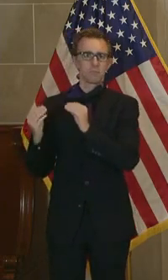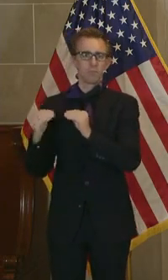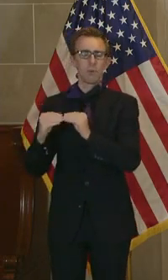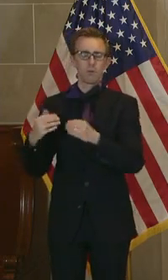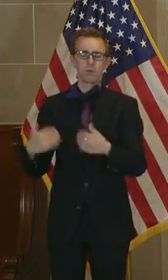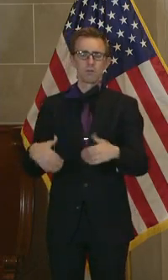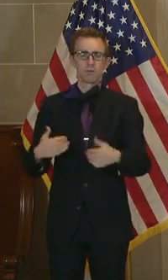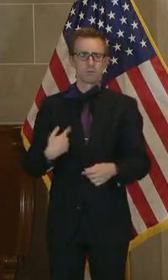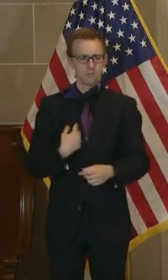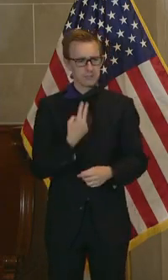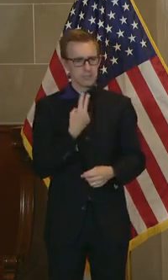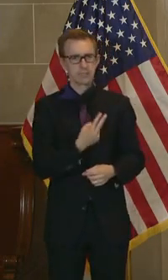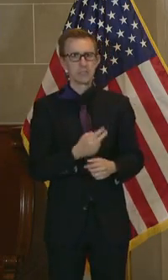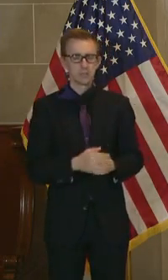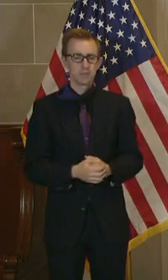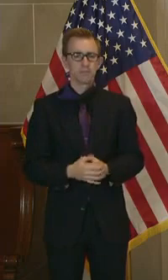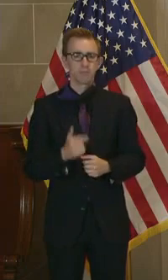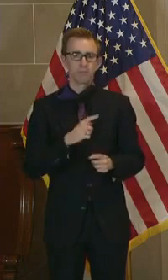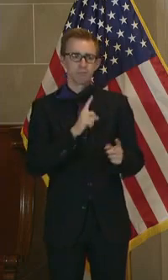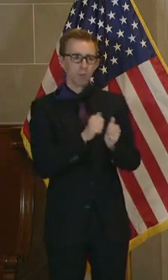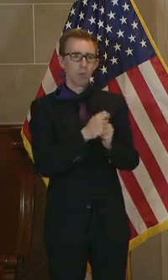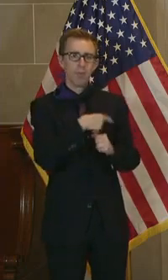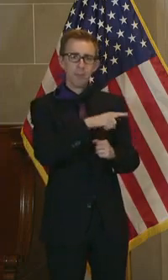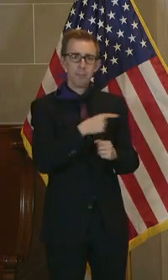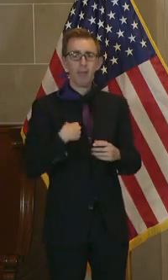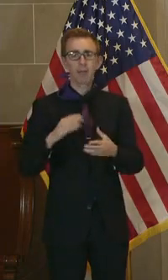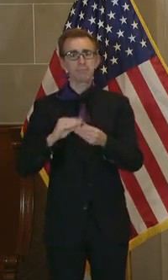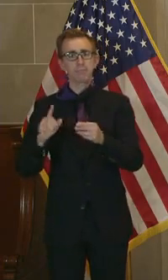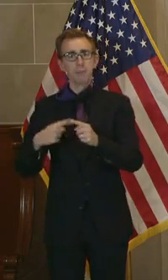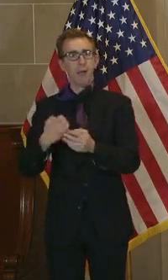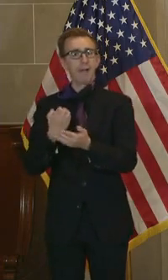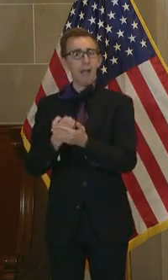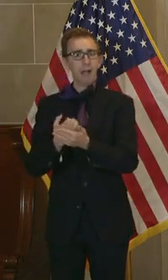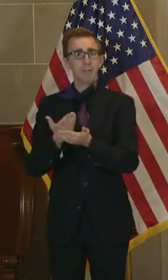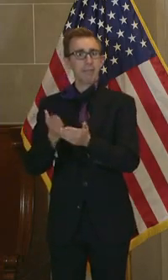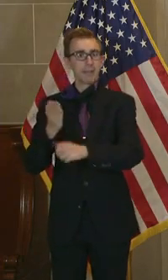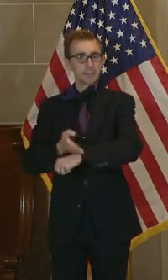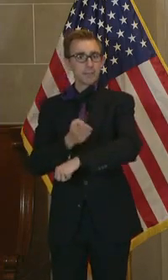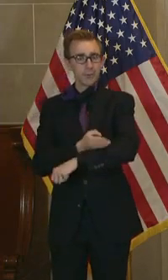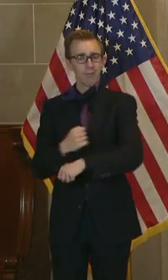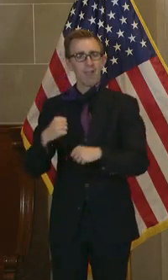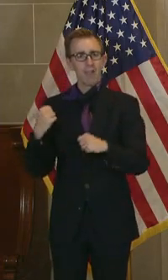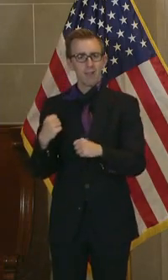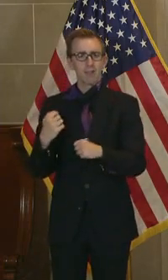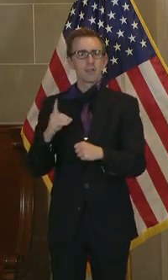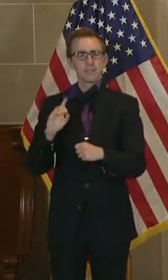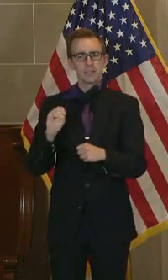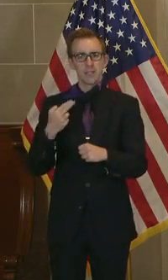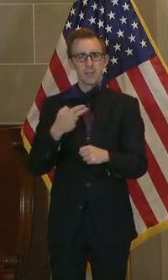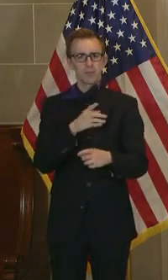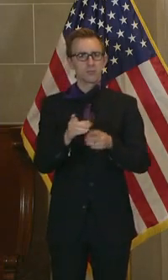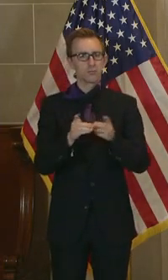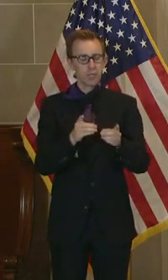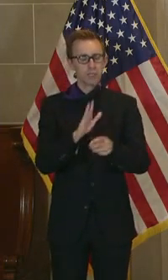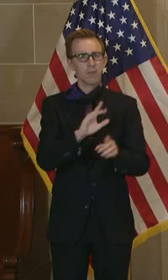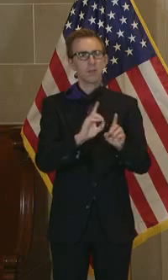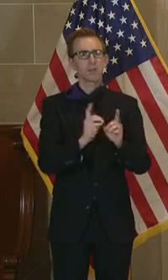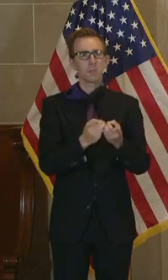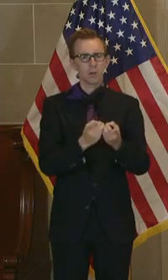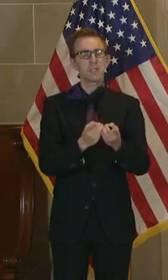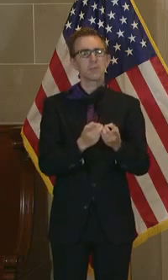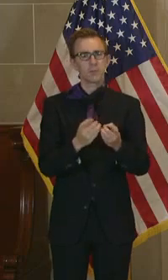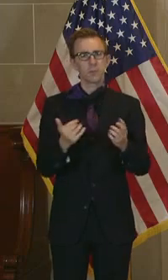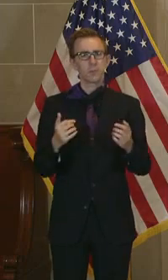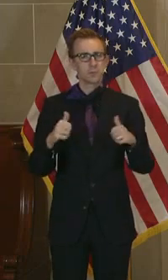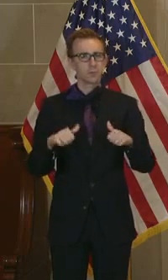as I get to be able to hear it, I get to talk about the economy and things getting a little better. Actually, that mental health director in that department has